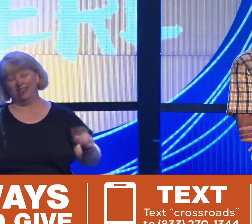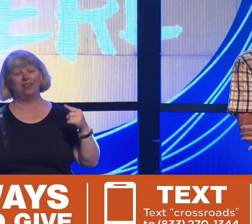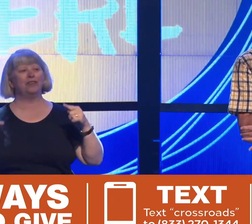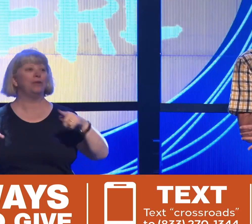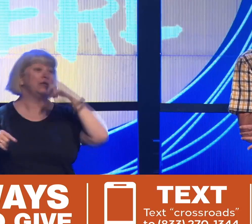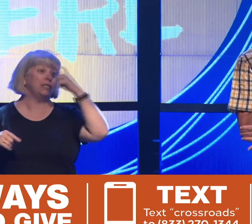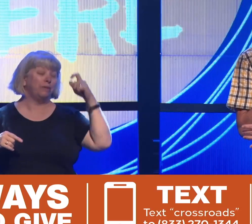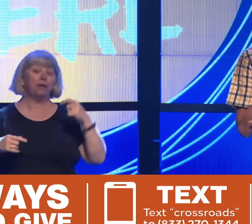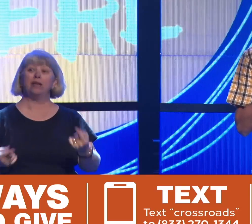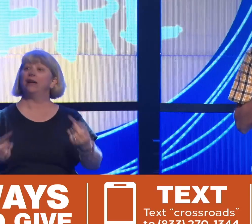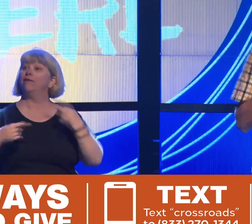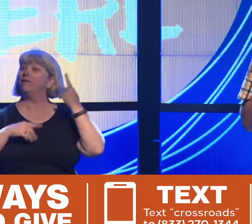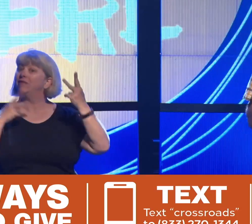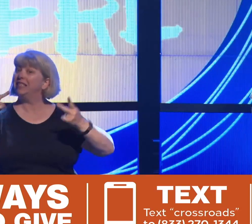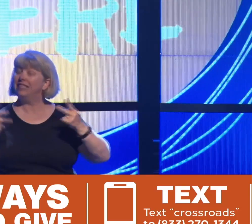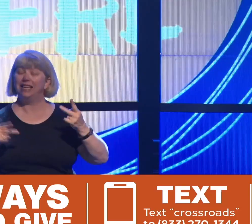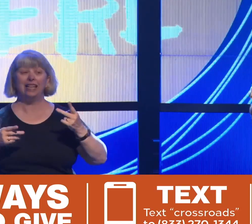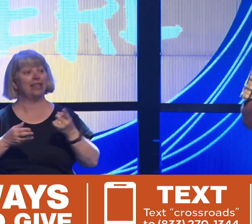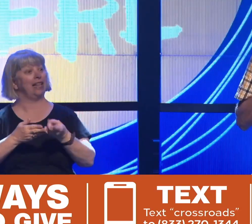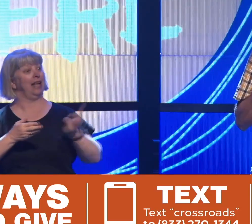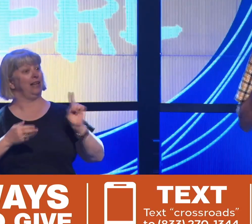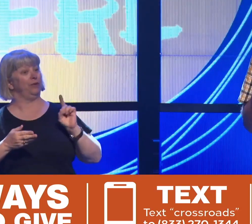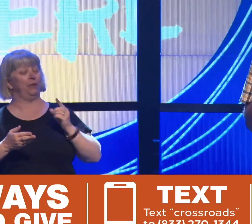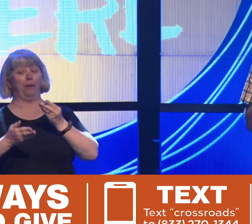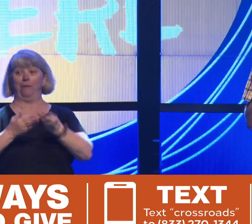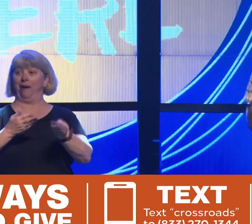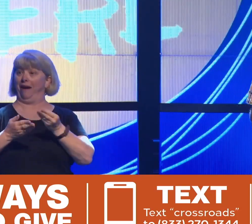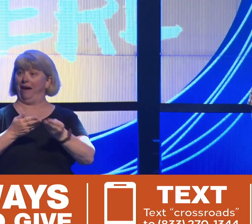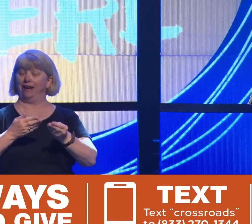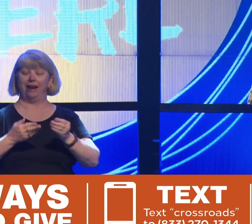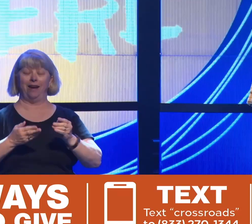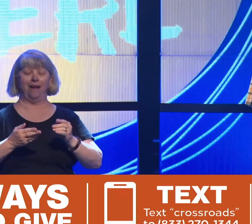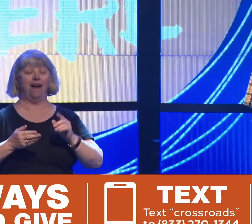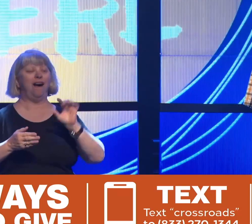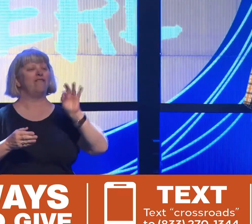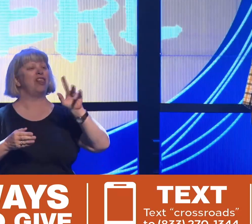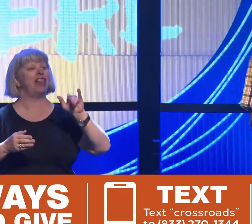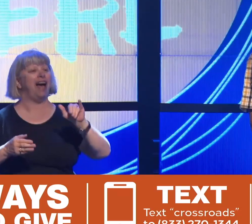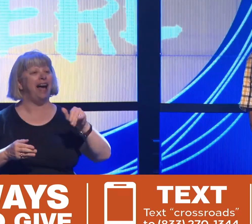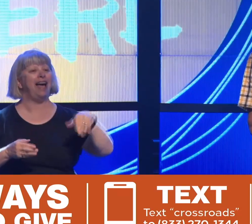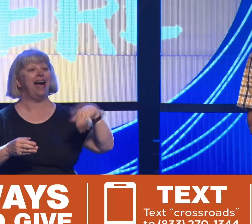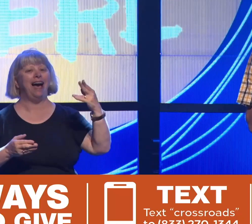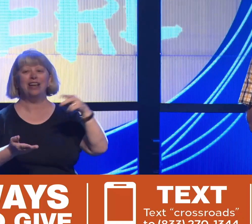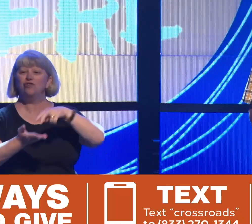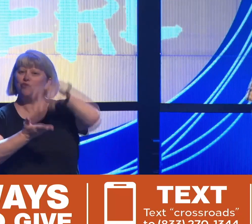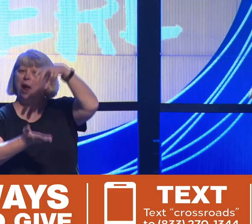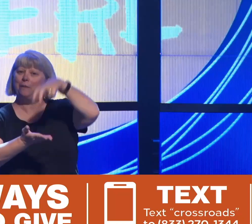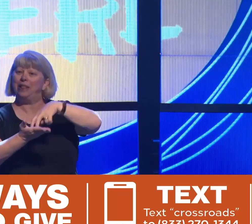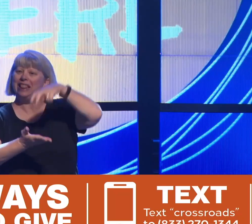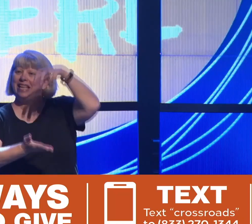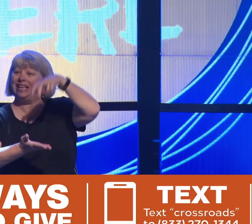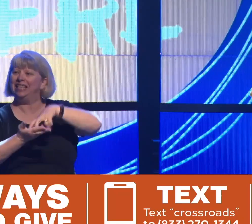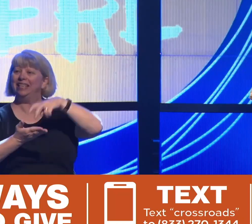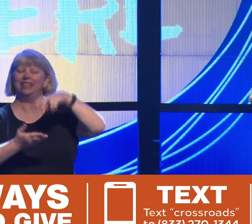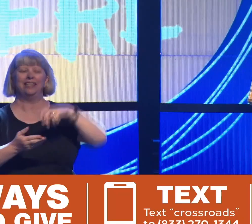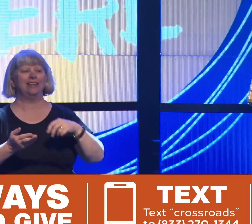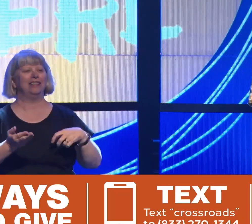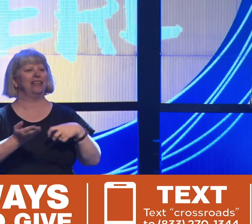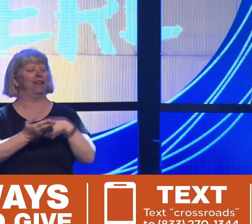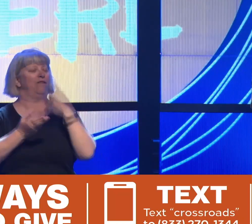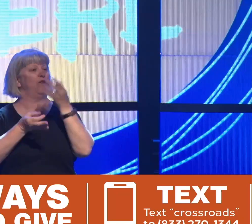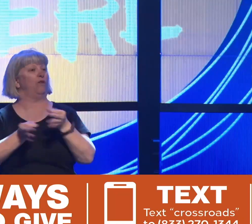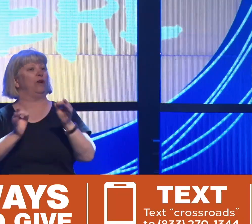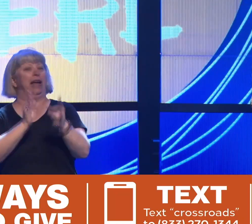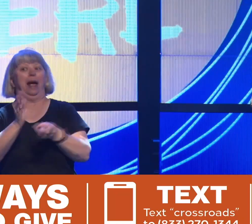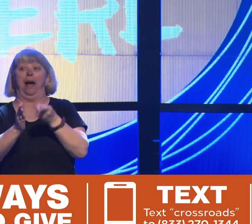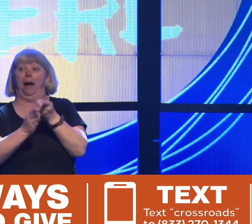when they come to visit. So this last week, we bought some Fly High trampoline coupons, if you will, for a free hour